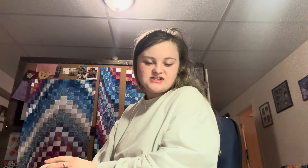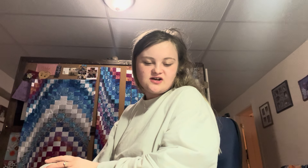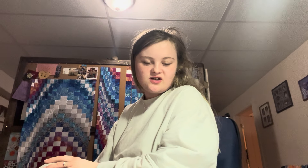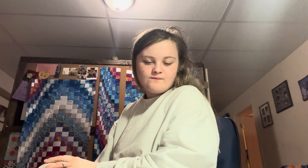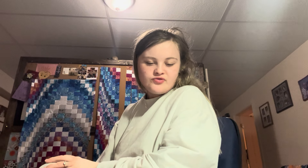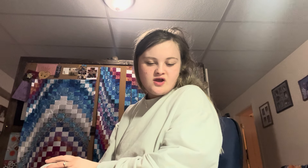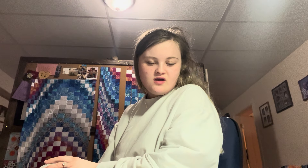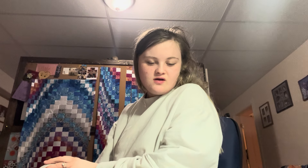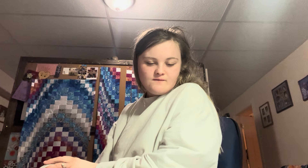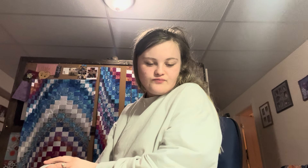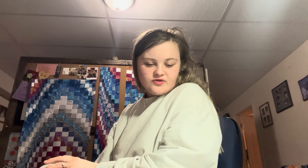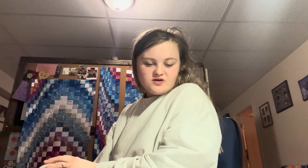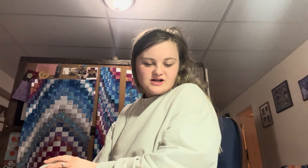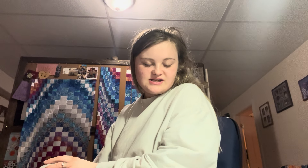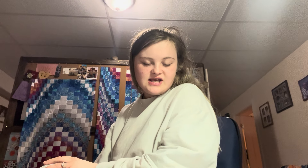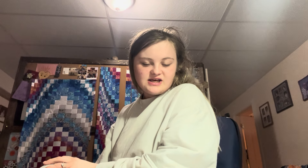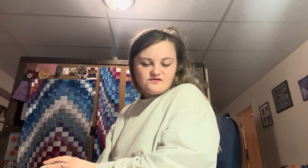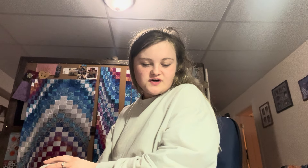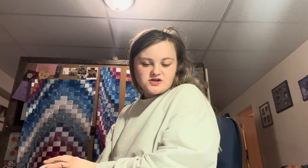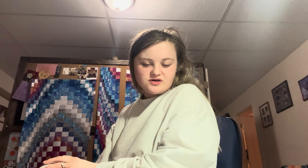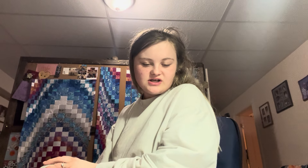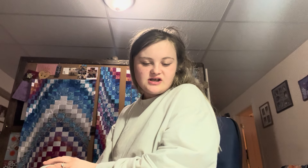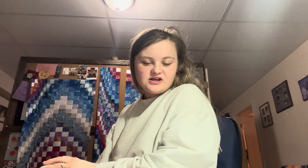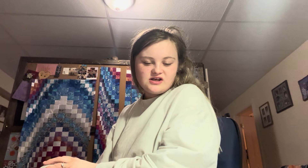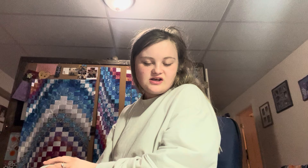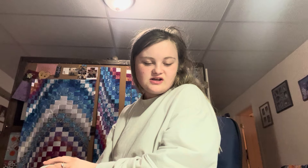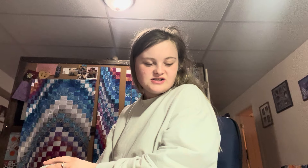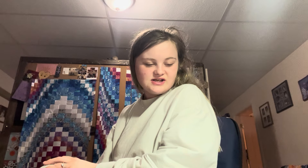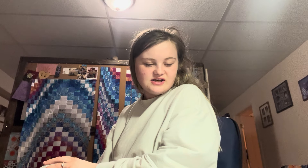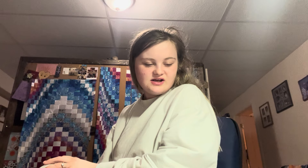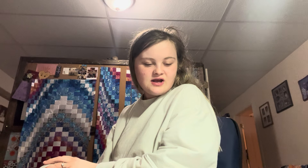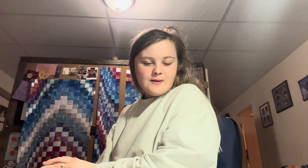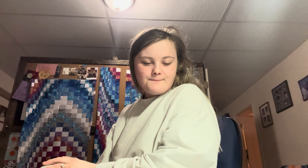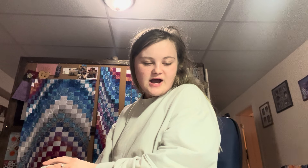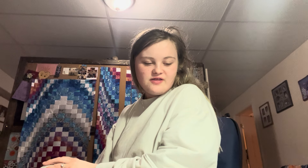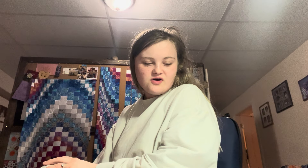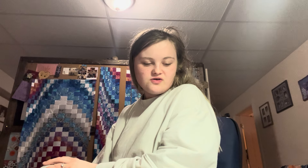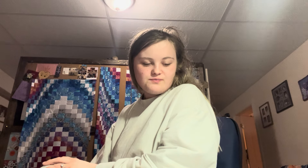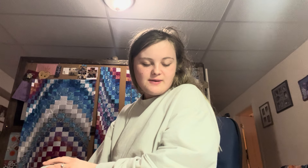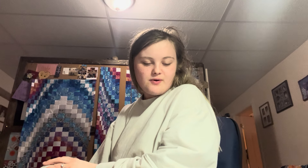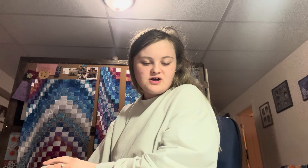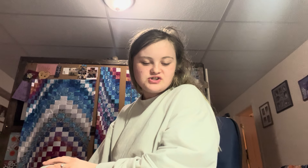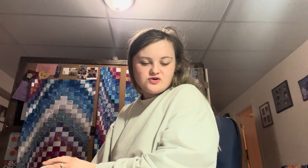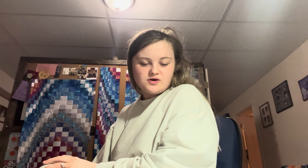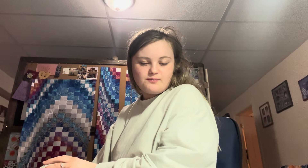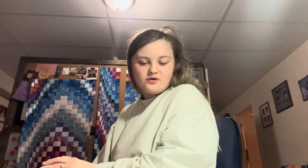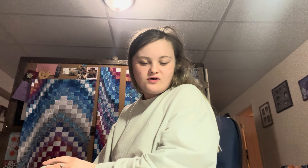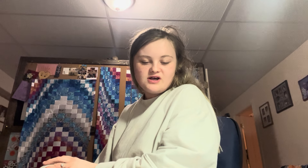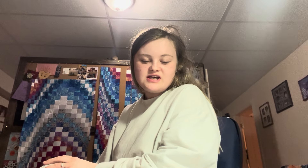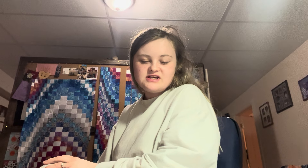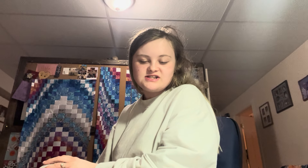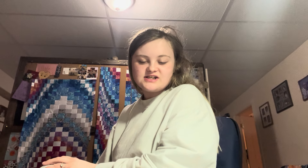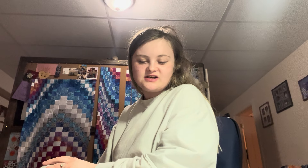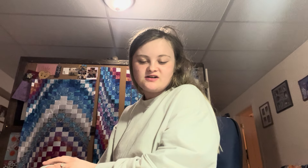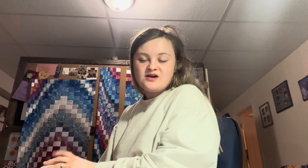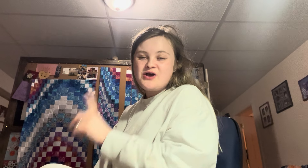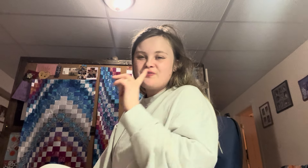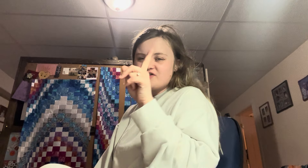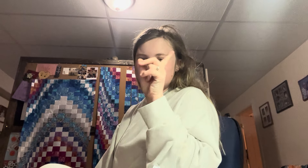poison. Got taken for granted by boys who were poison. Those boys